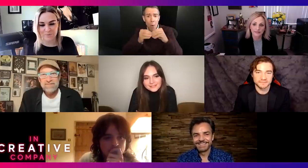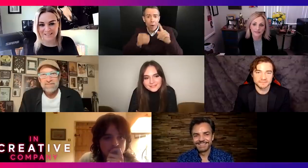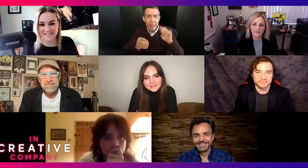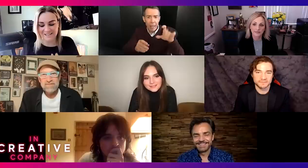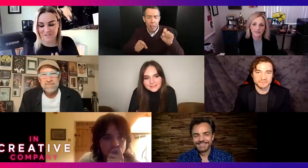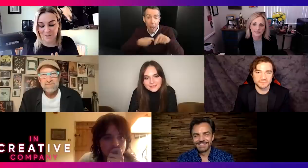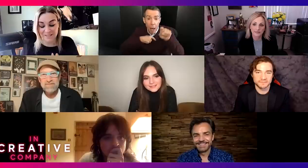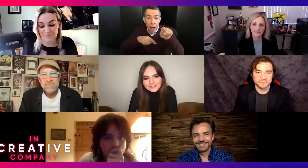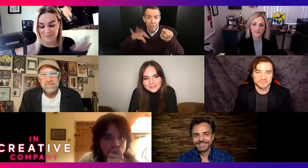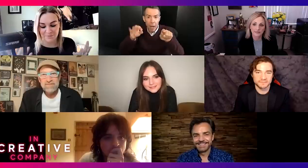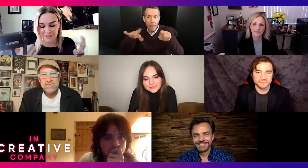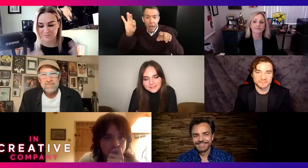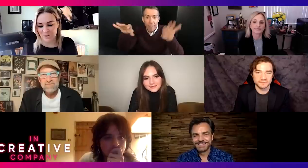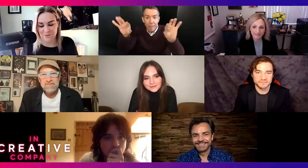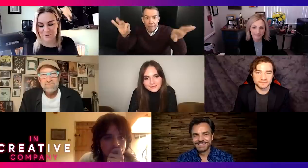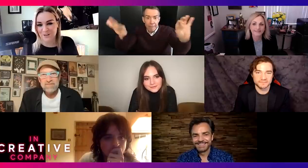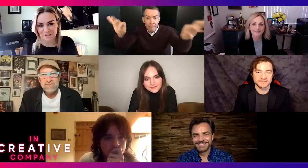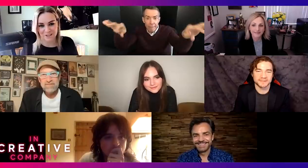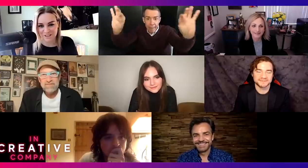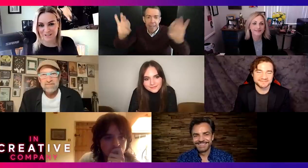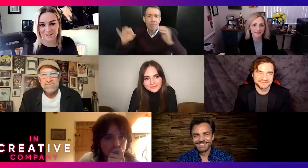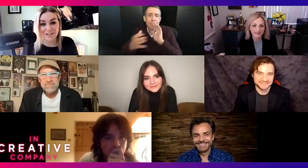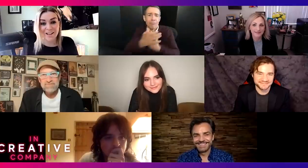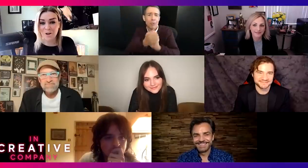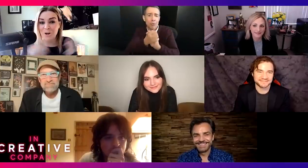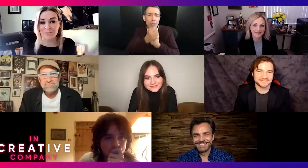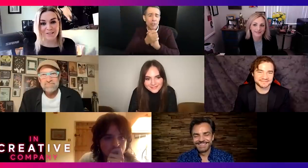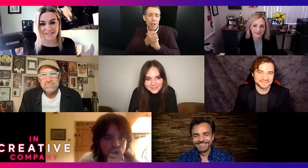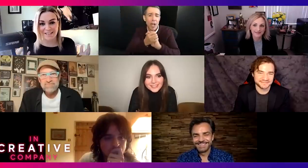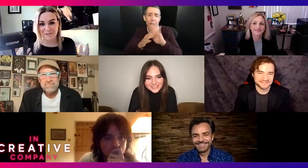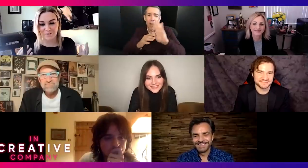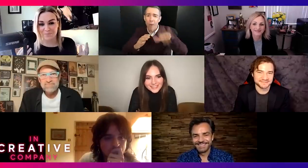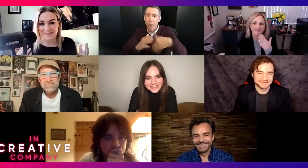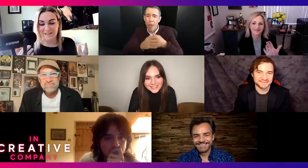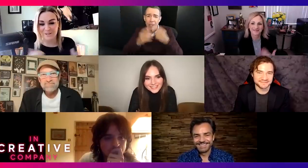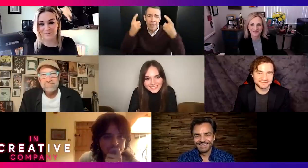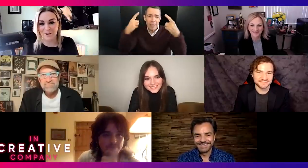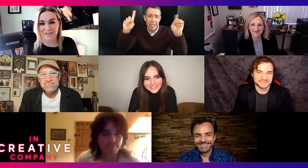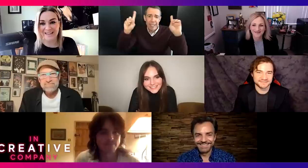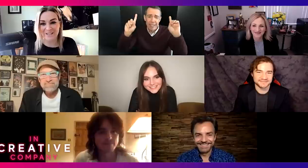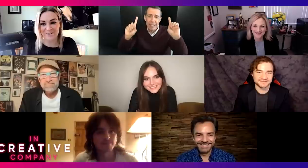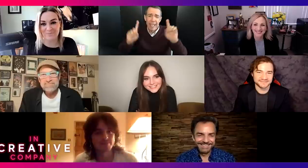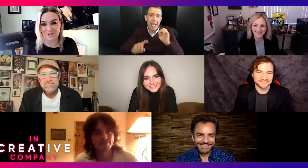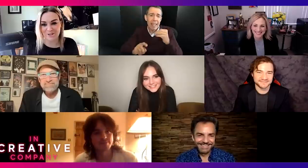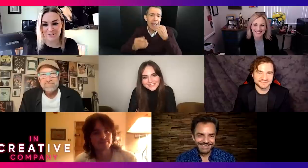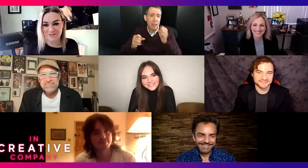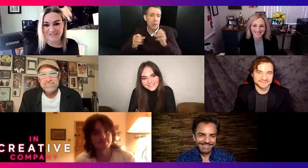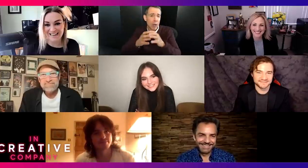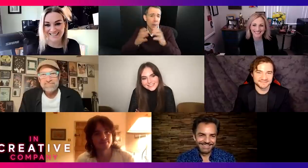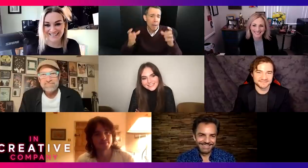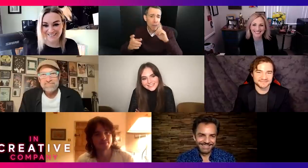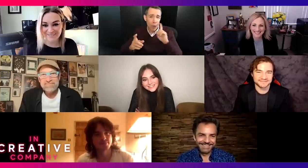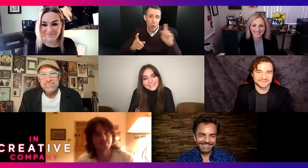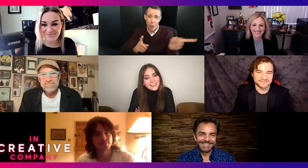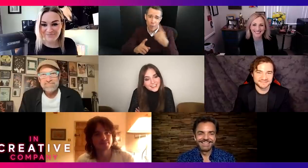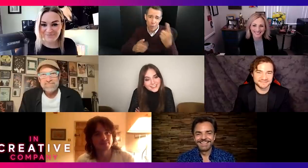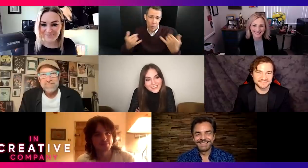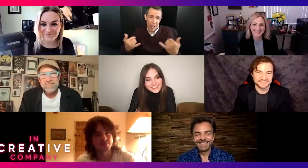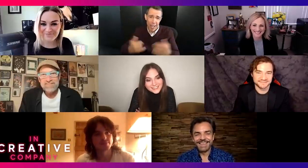your performances. So it's really, really phenomenal. Congratulations on all of the success the film has had so far. And thank you so much to all of you today.